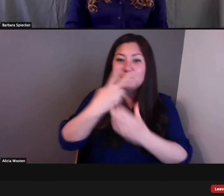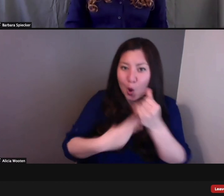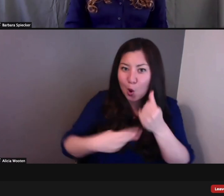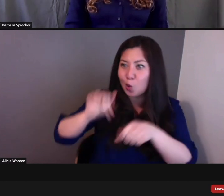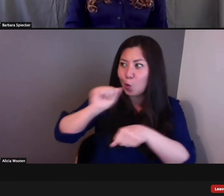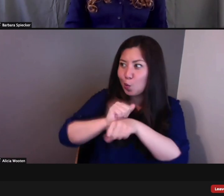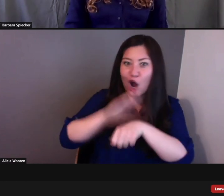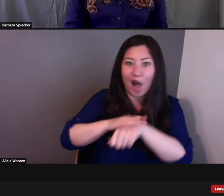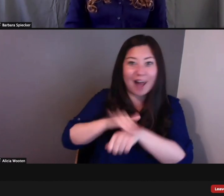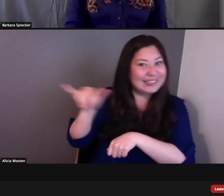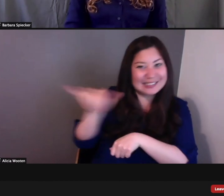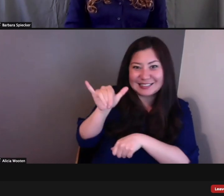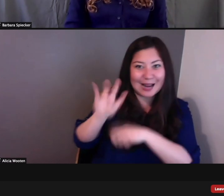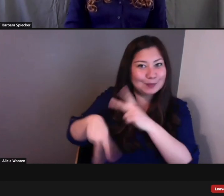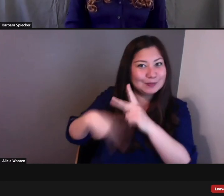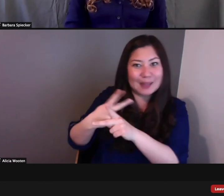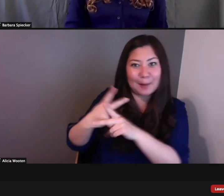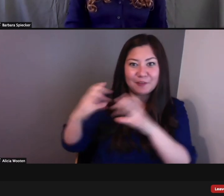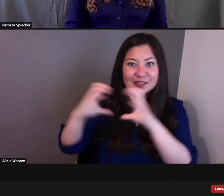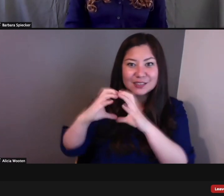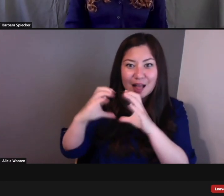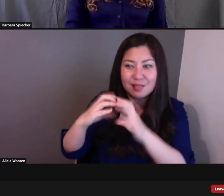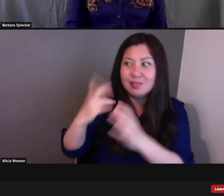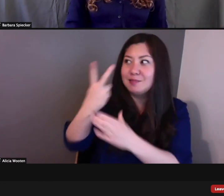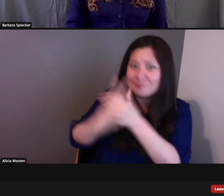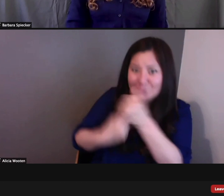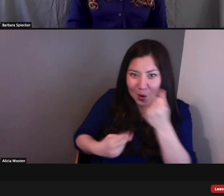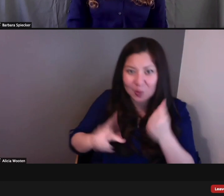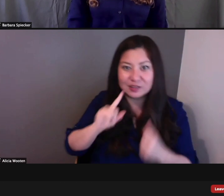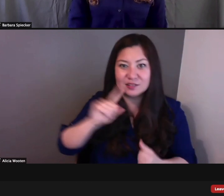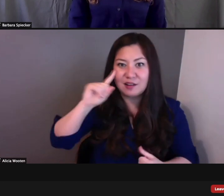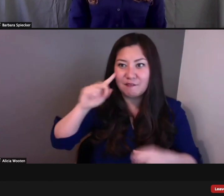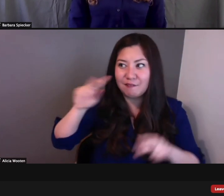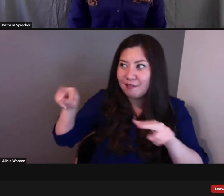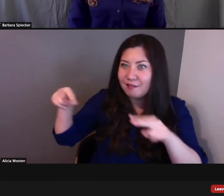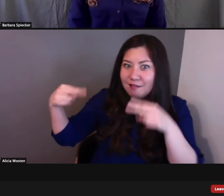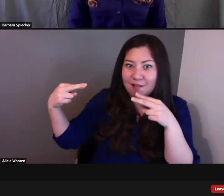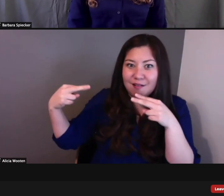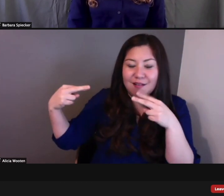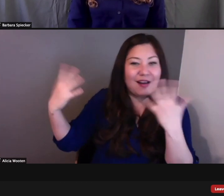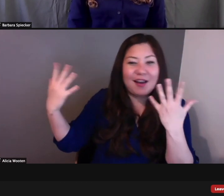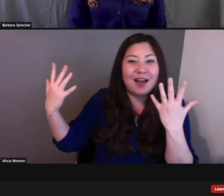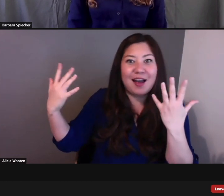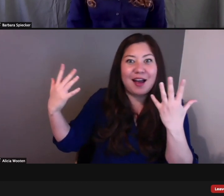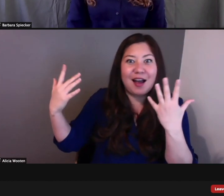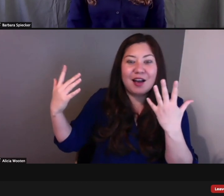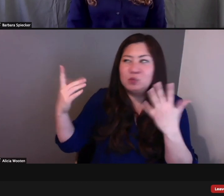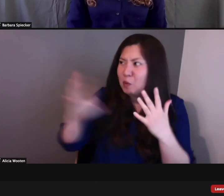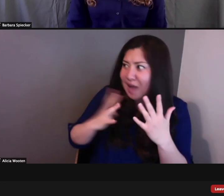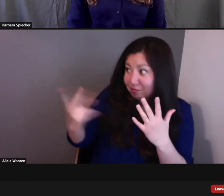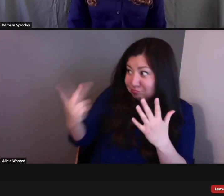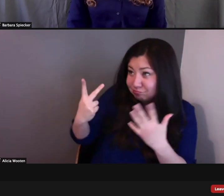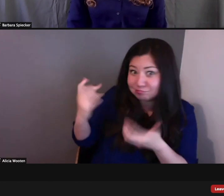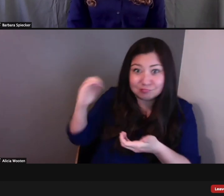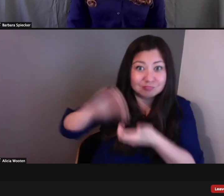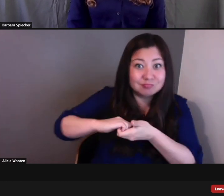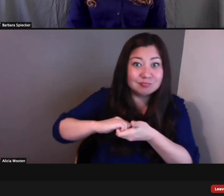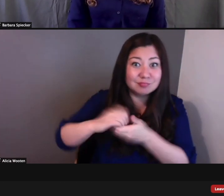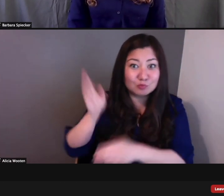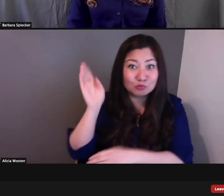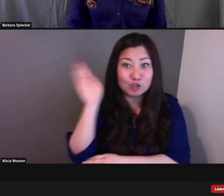felt. So really that wasn't that long ago, but 3 or 4 years ago in